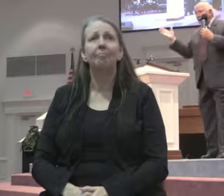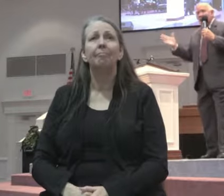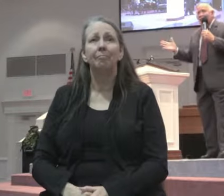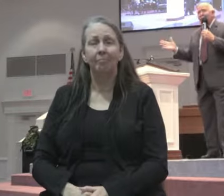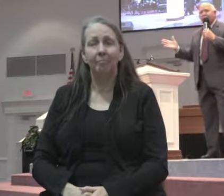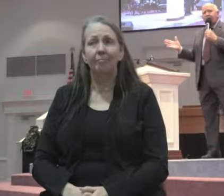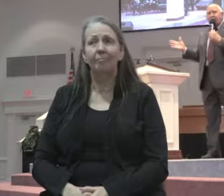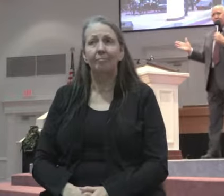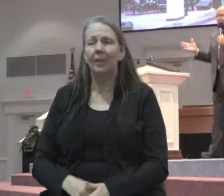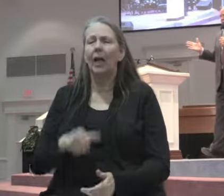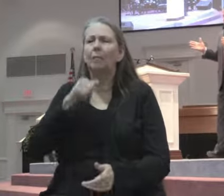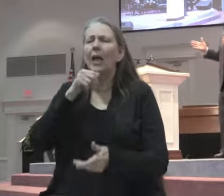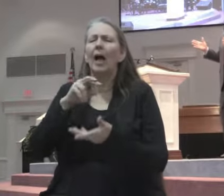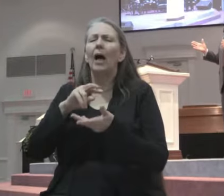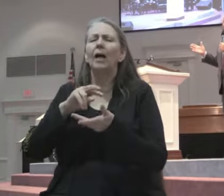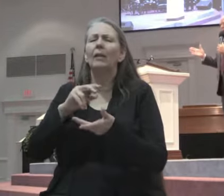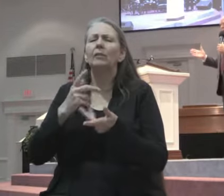Amen.